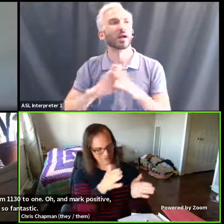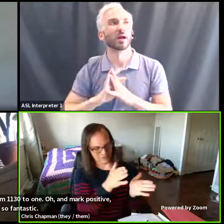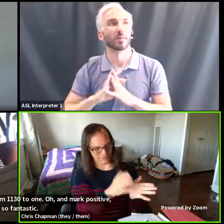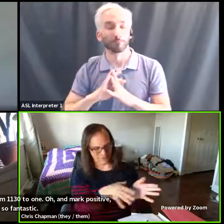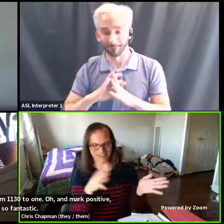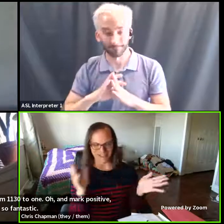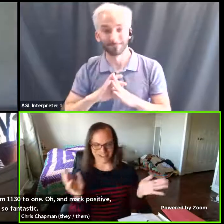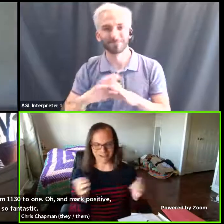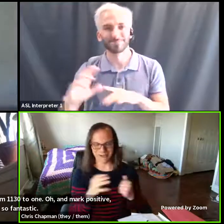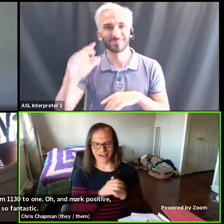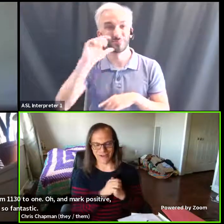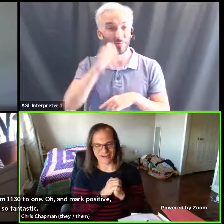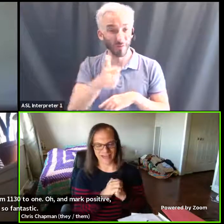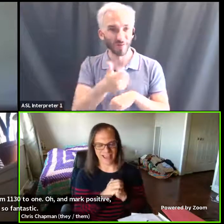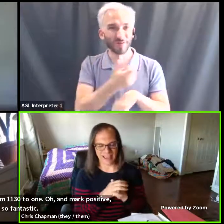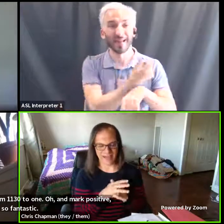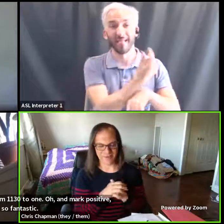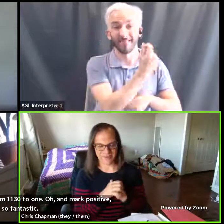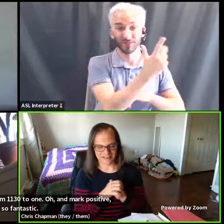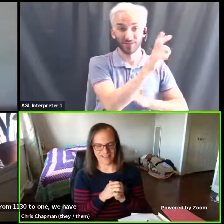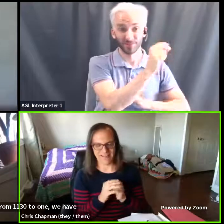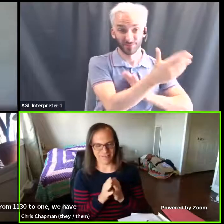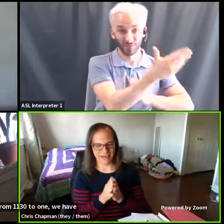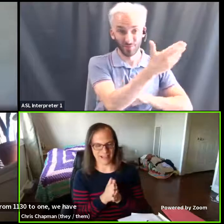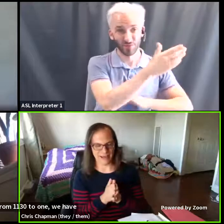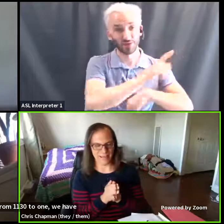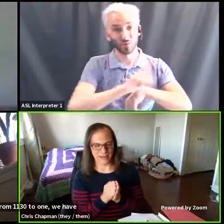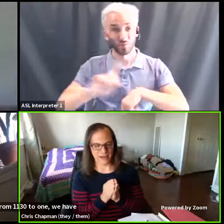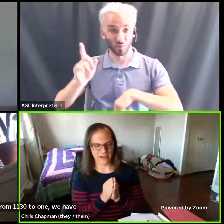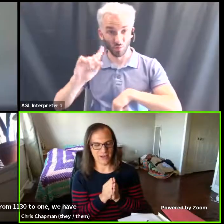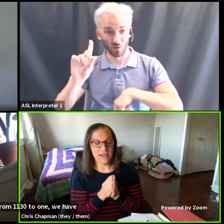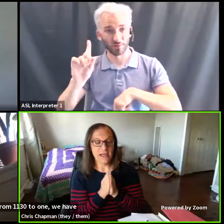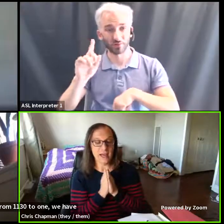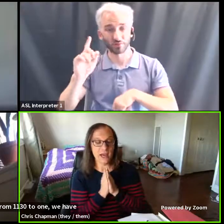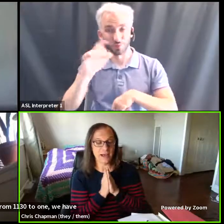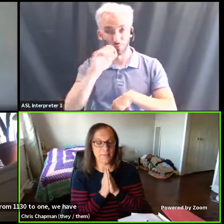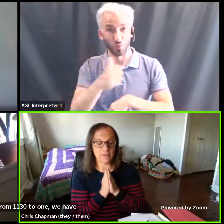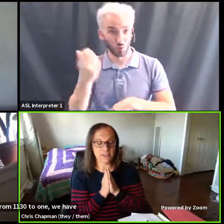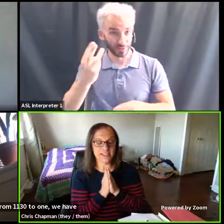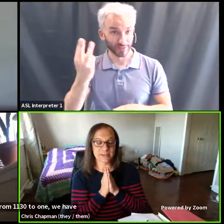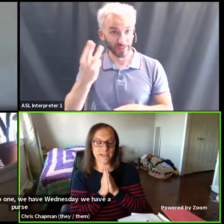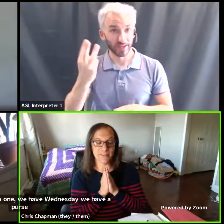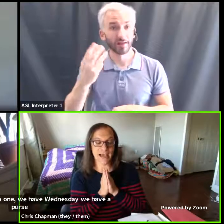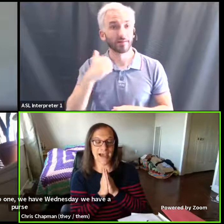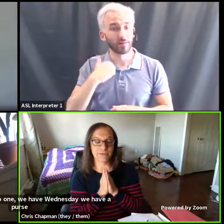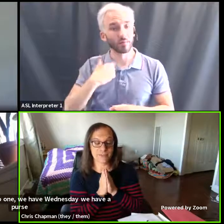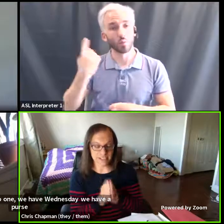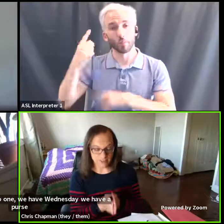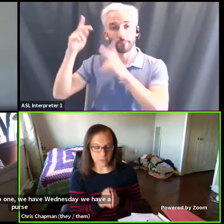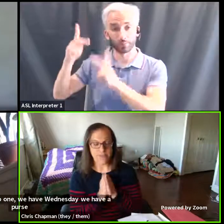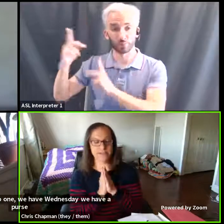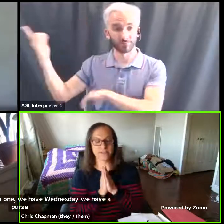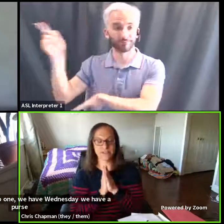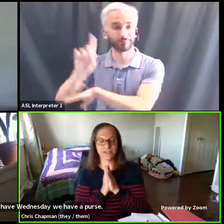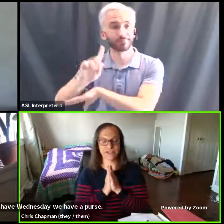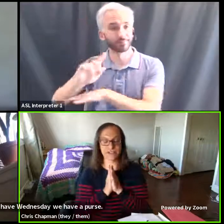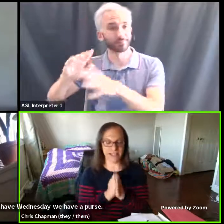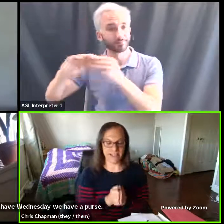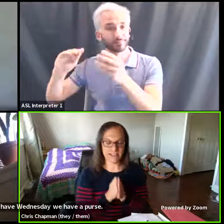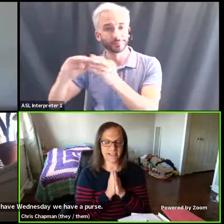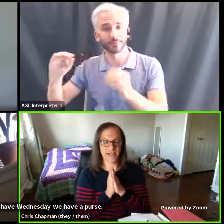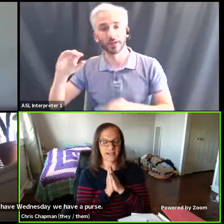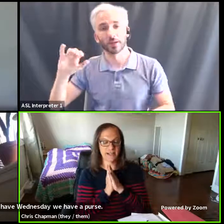Tomorrow from 11:30 until 1, we have Wednesday, we have a person speaking on behalf of YIKO, which